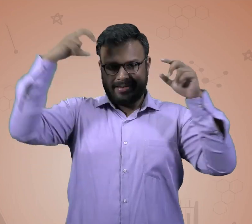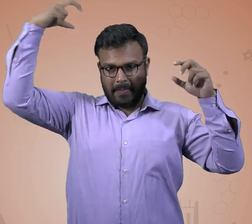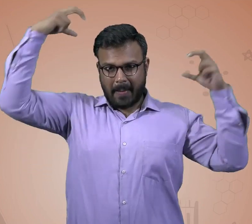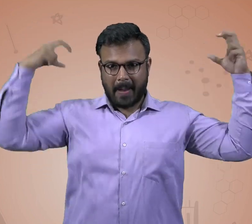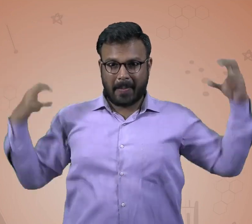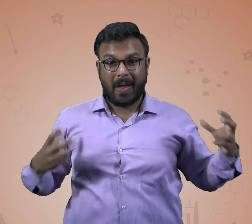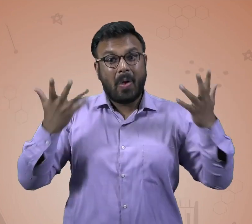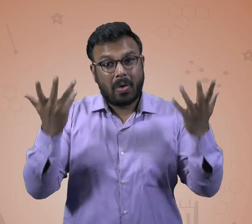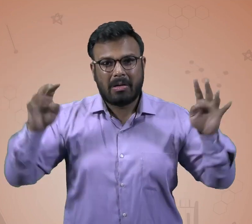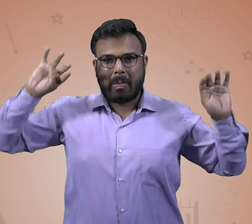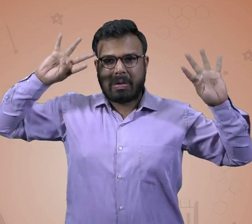structures.